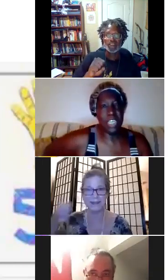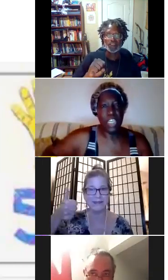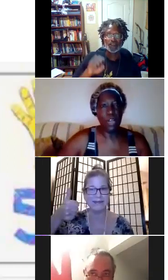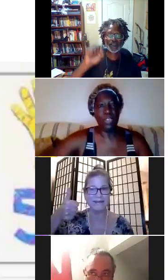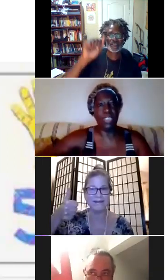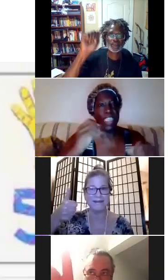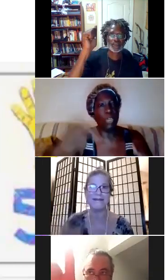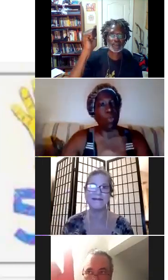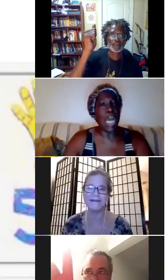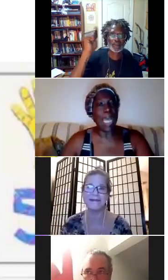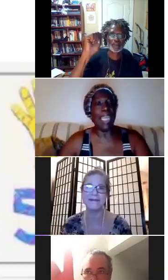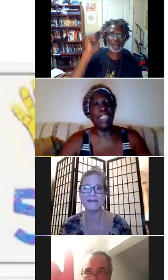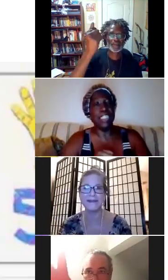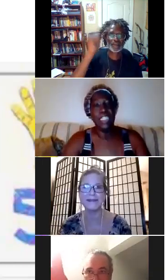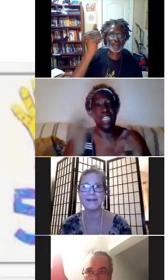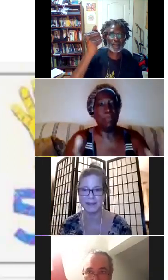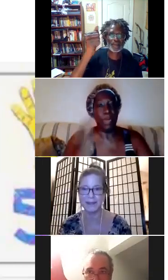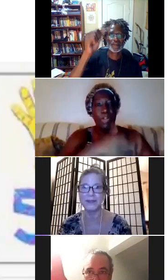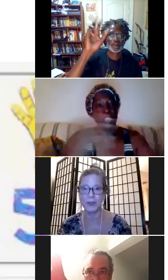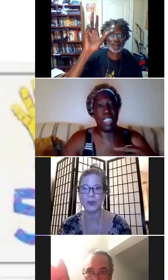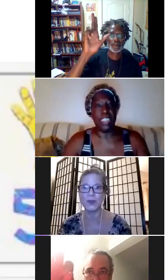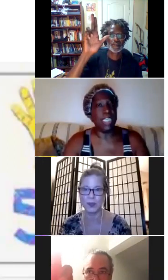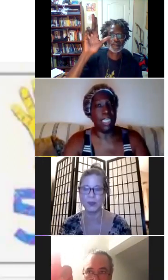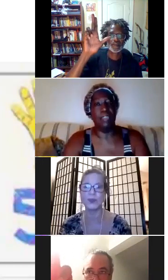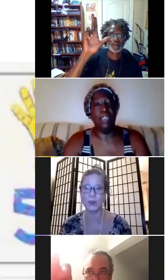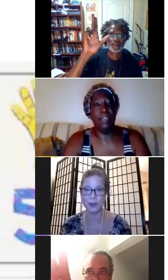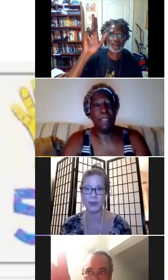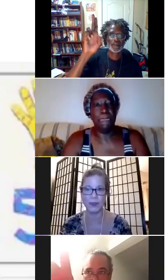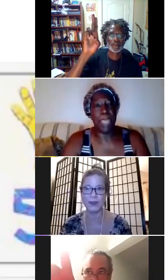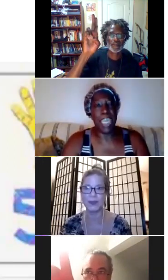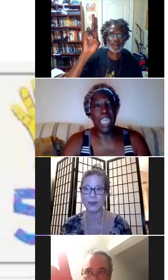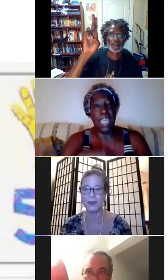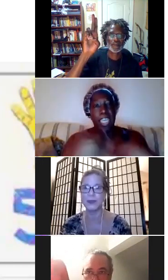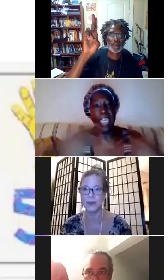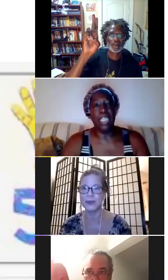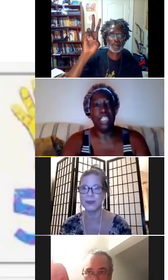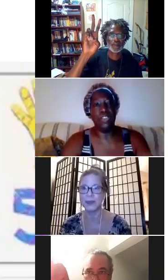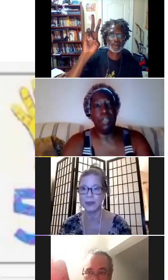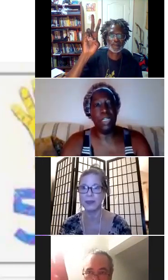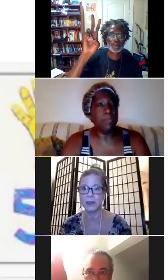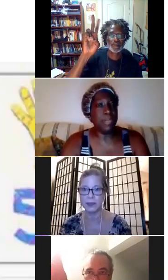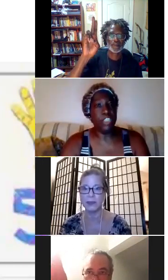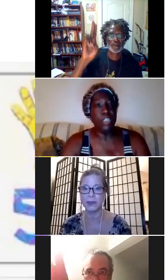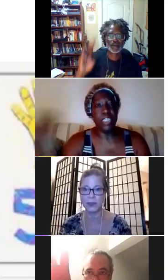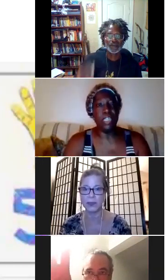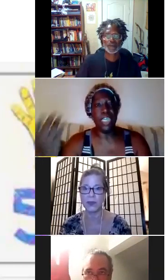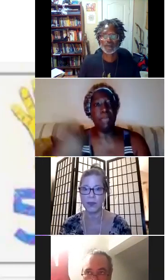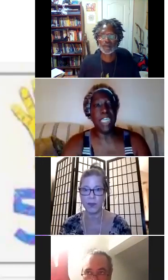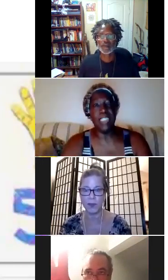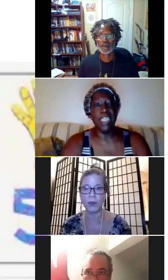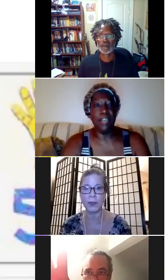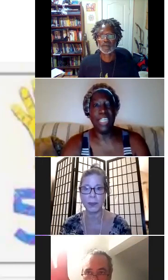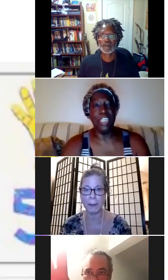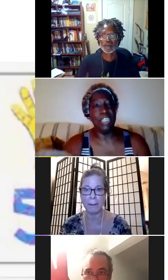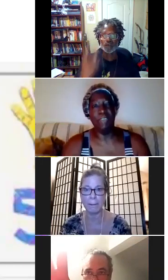Because there's no TY, it's just the numbers. That's it. Right, I see. And now that you know numbers, you can tell time